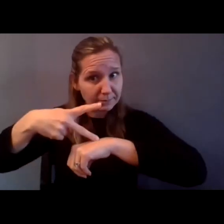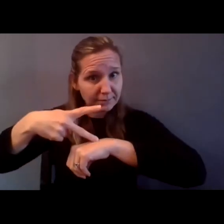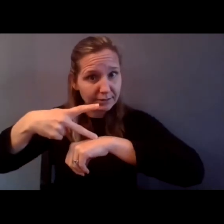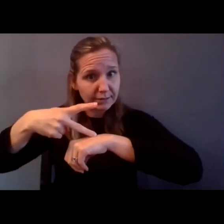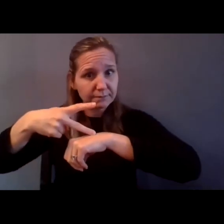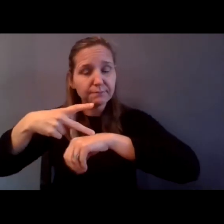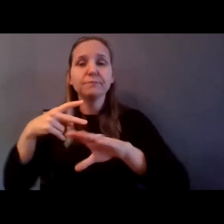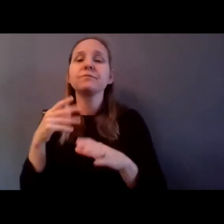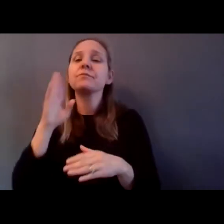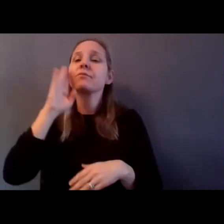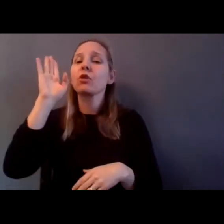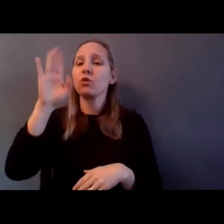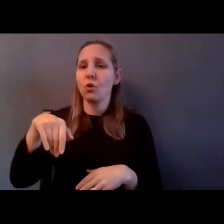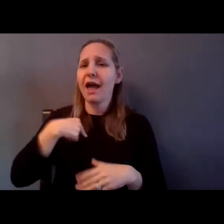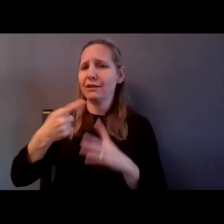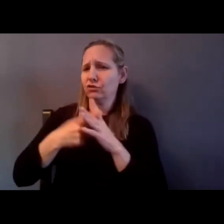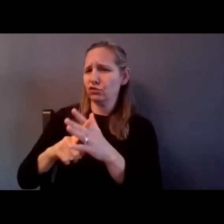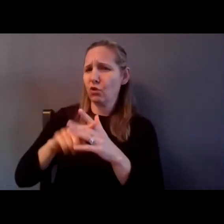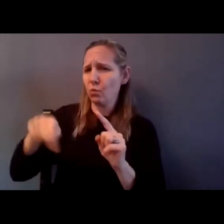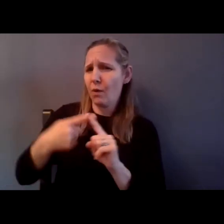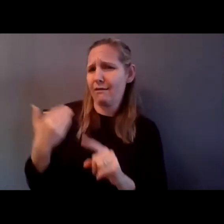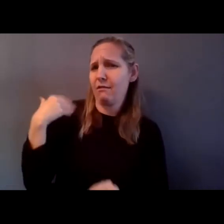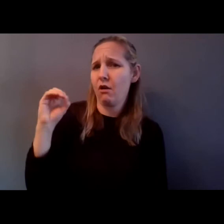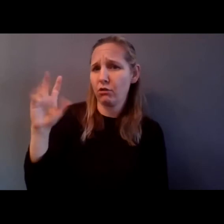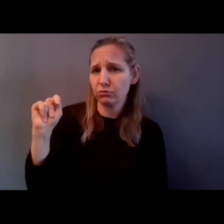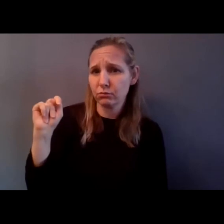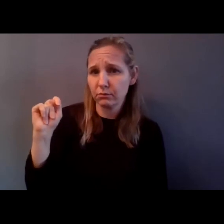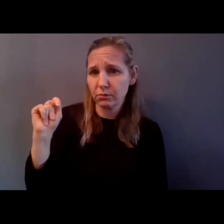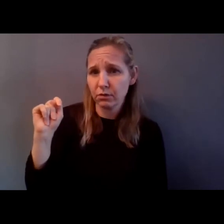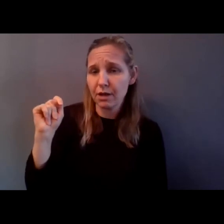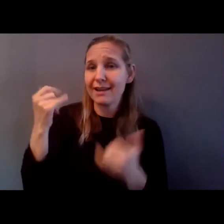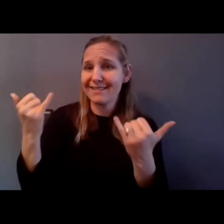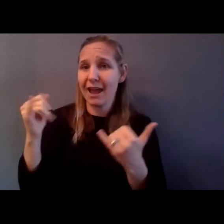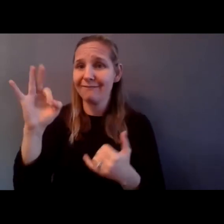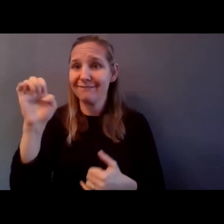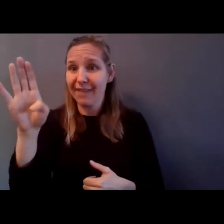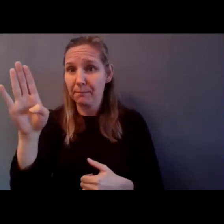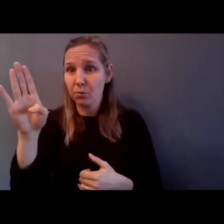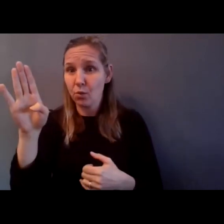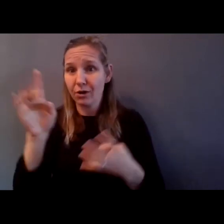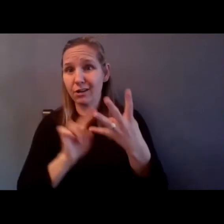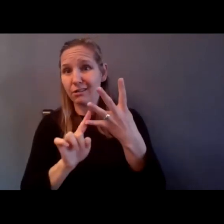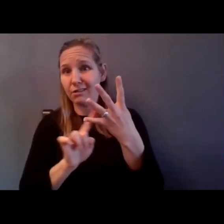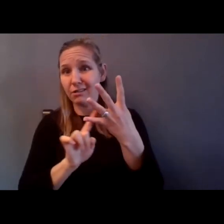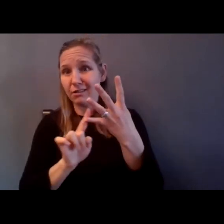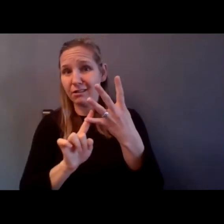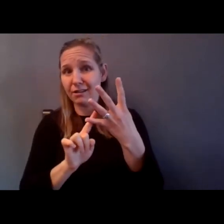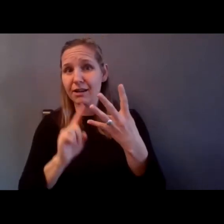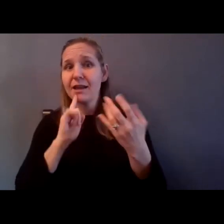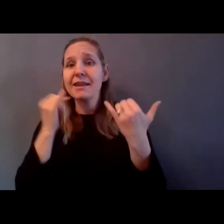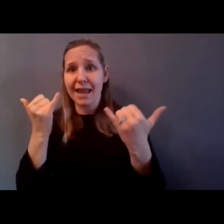that tour within October, and now within the end of February, we're actually up to over